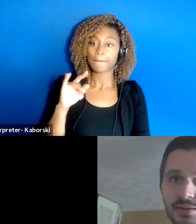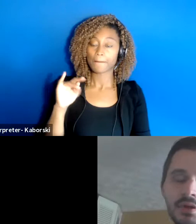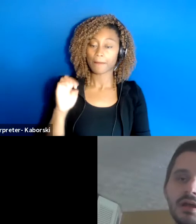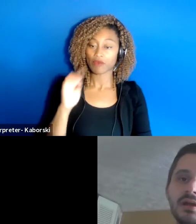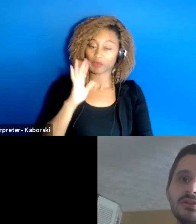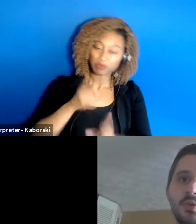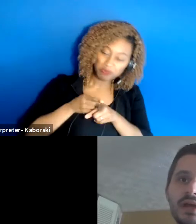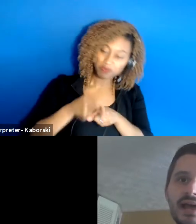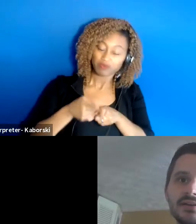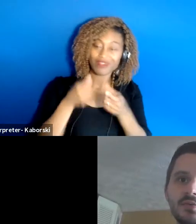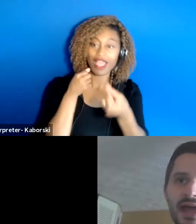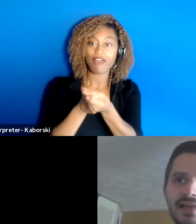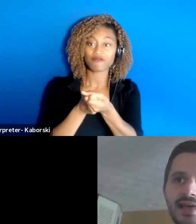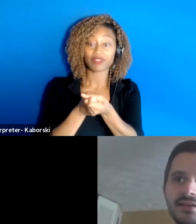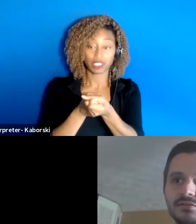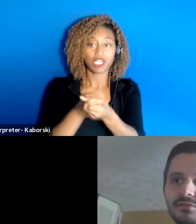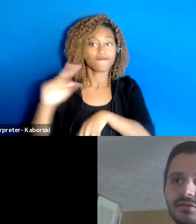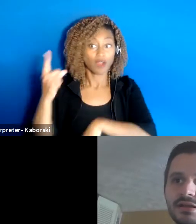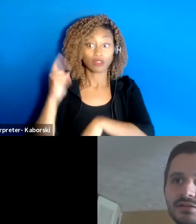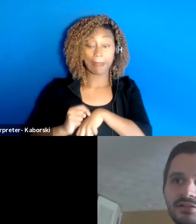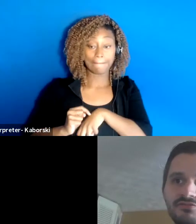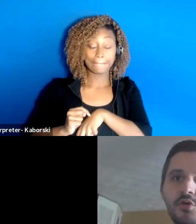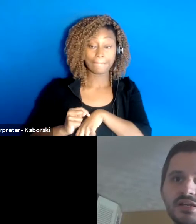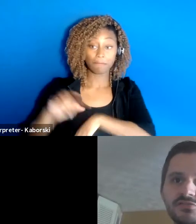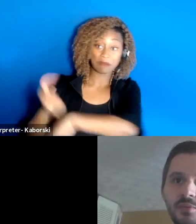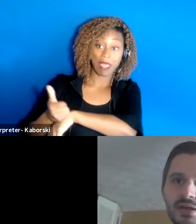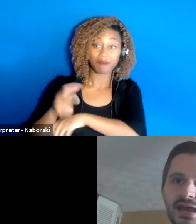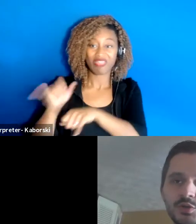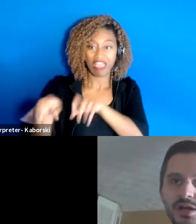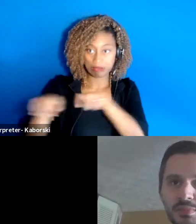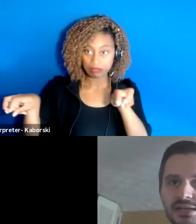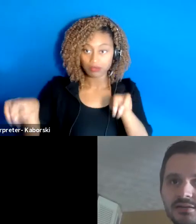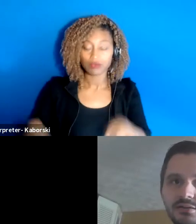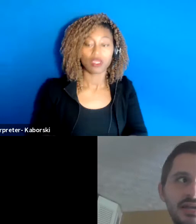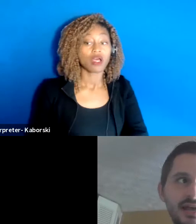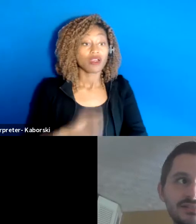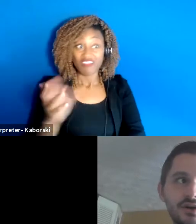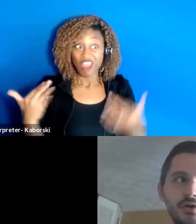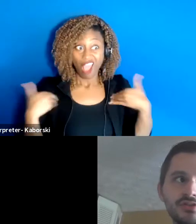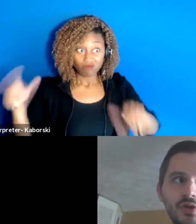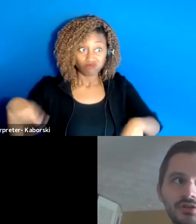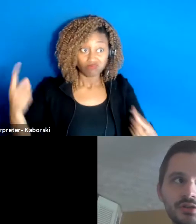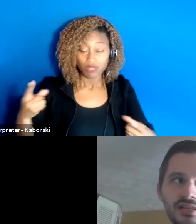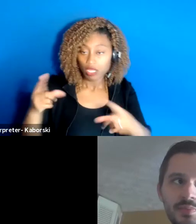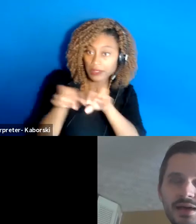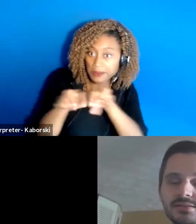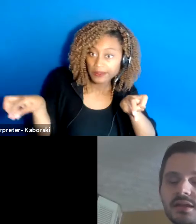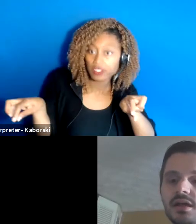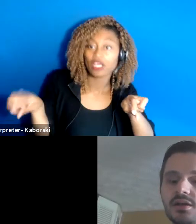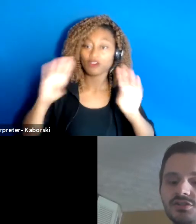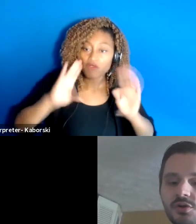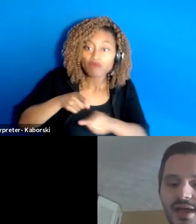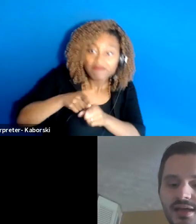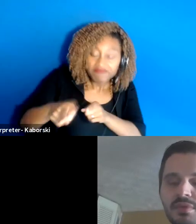the first time. So we hadn't had that focus from an actual committee as our own structure in the